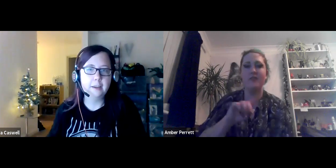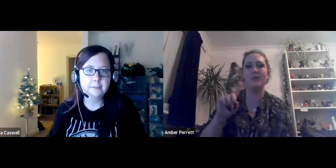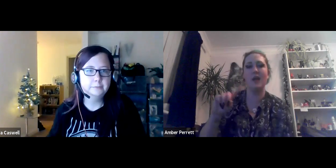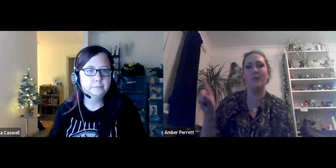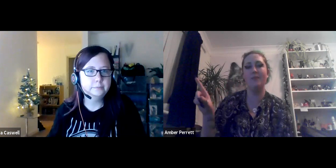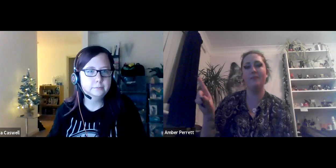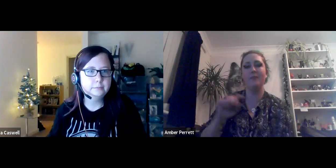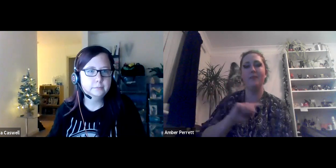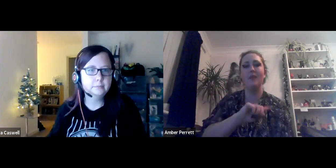is that.